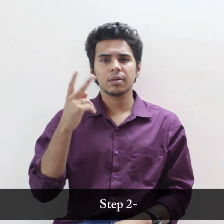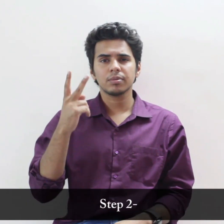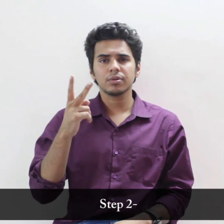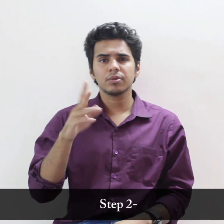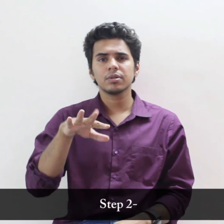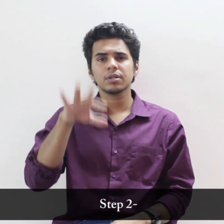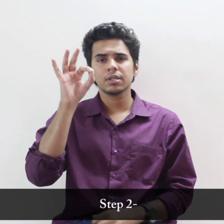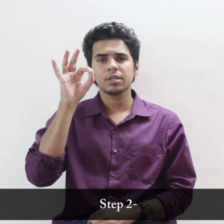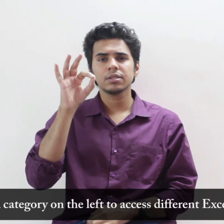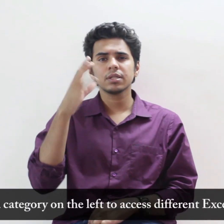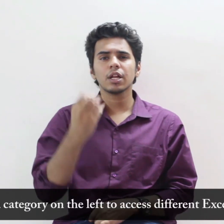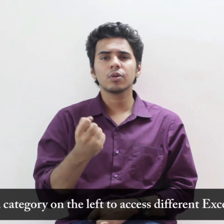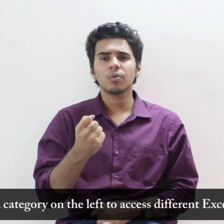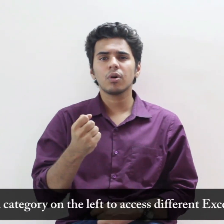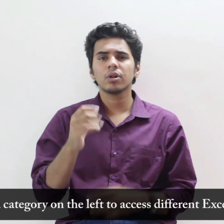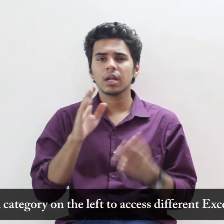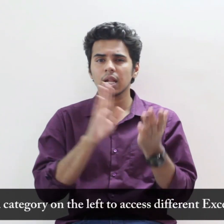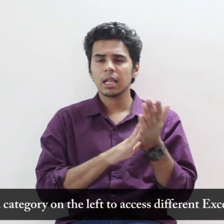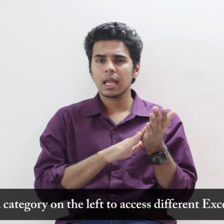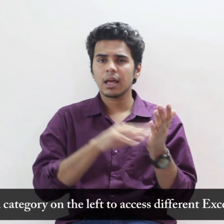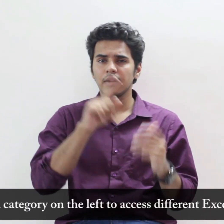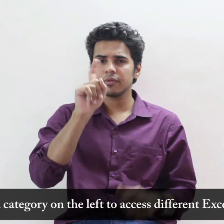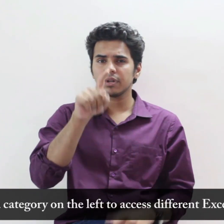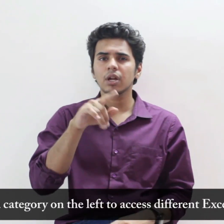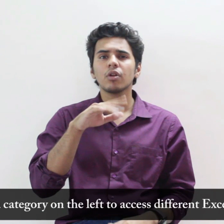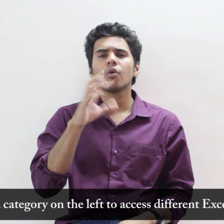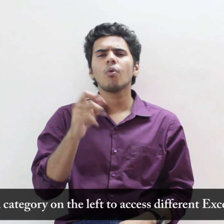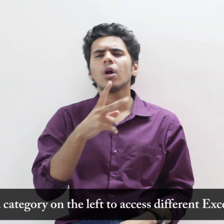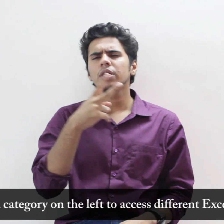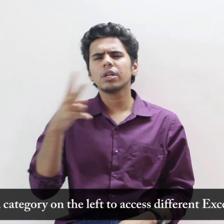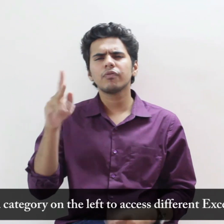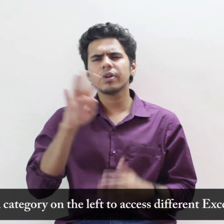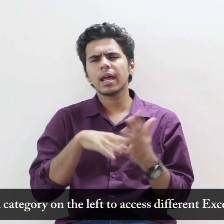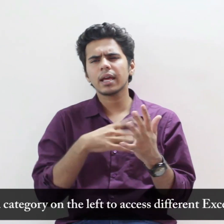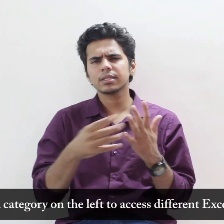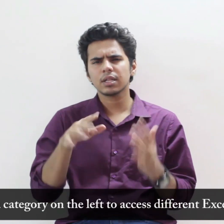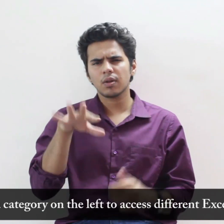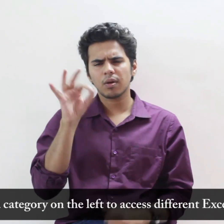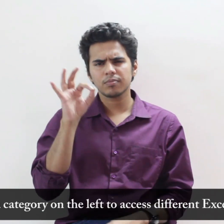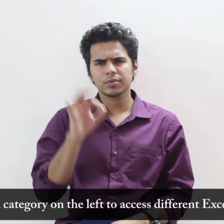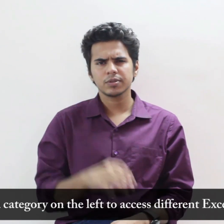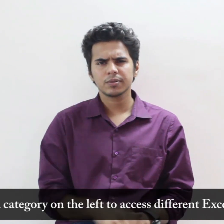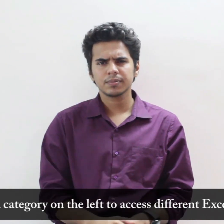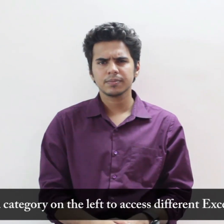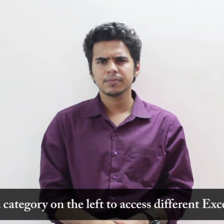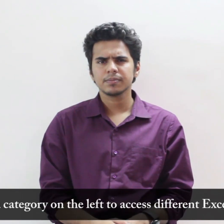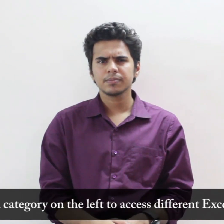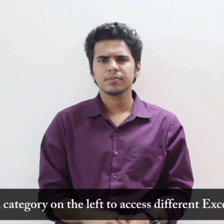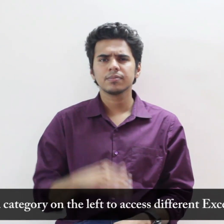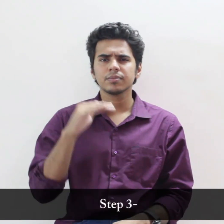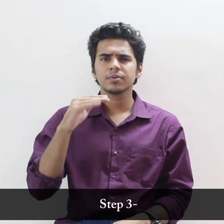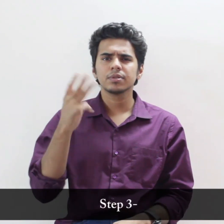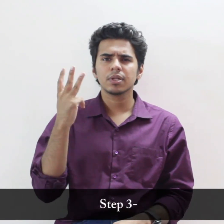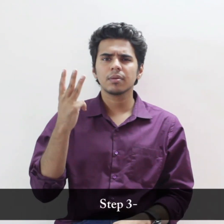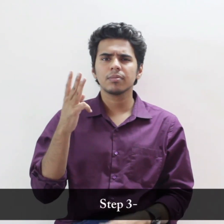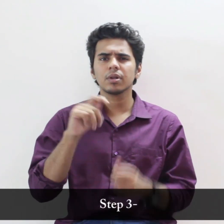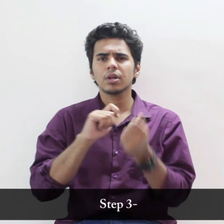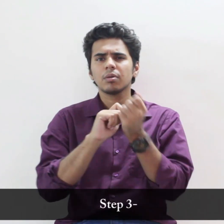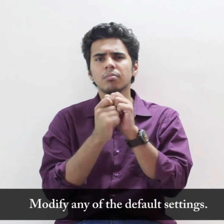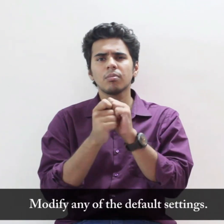Step 2. Select a category on the left to access different Excel options. Step 3.